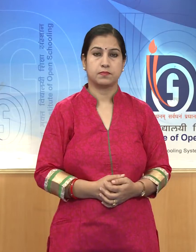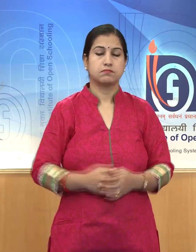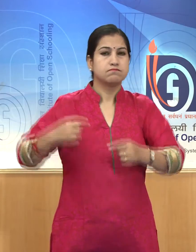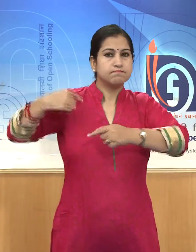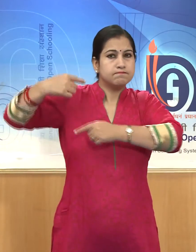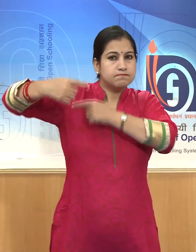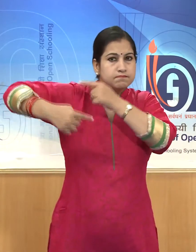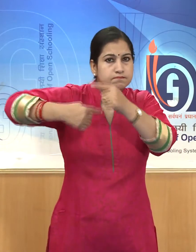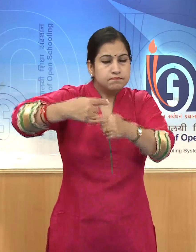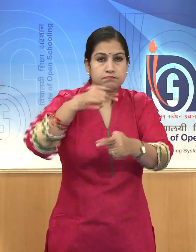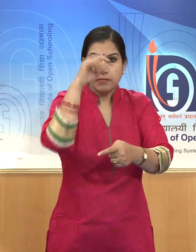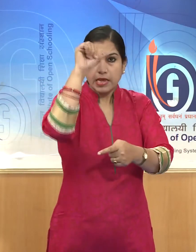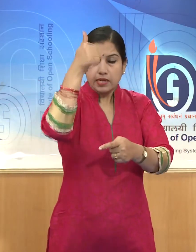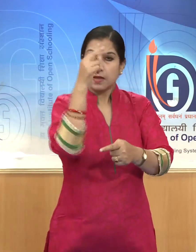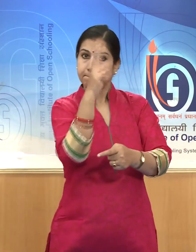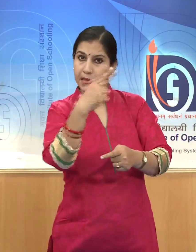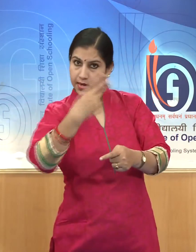traditional Indian painting